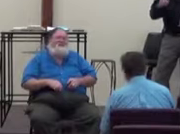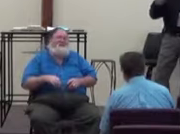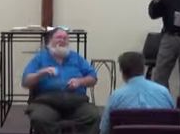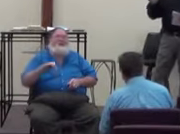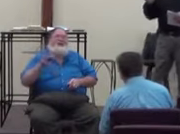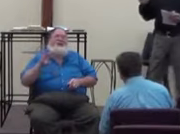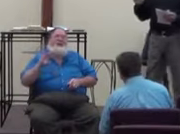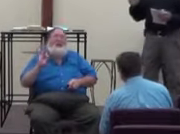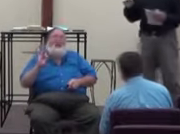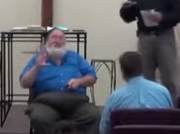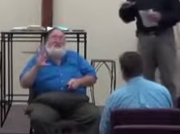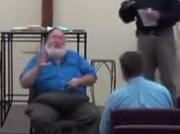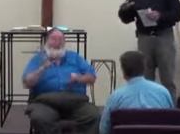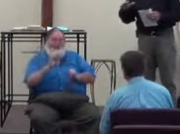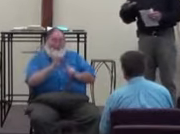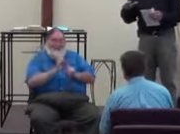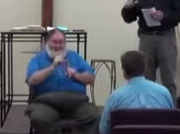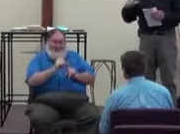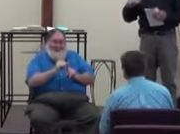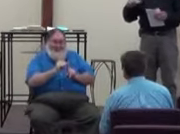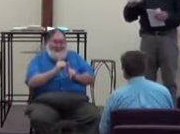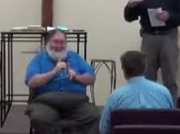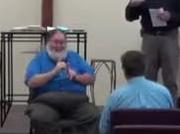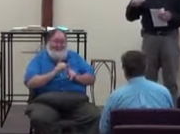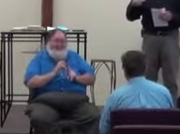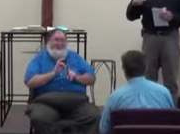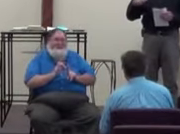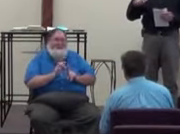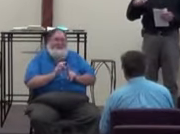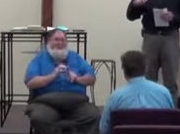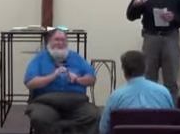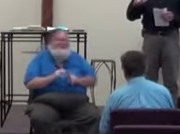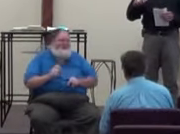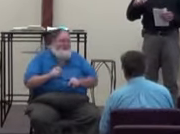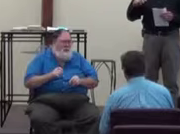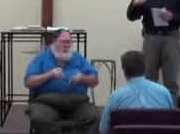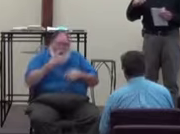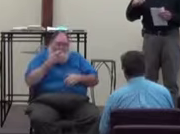We need somebody to organize a fair float this year.